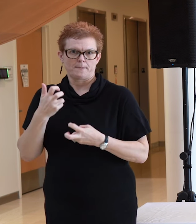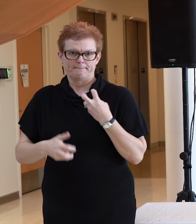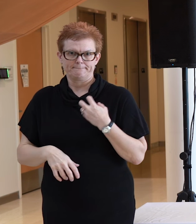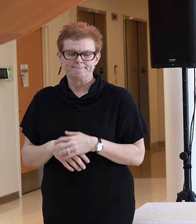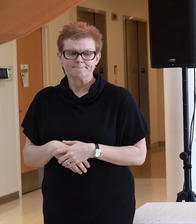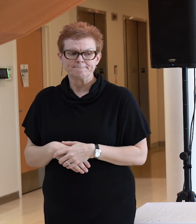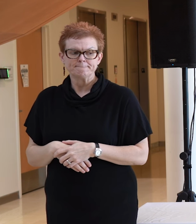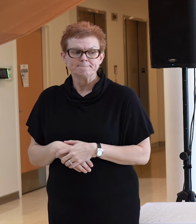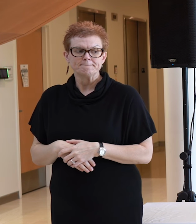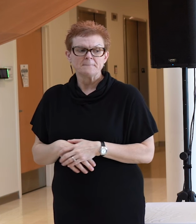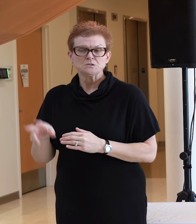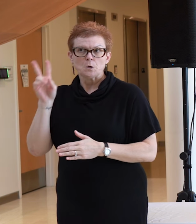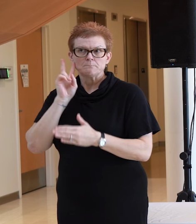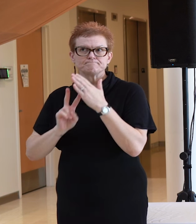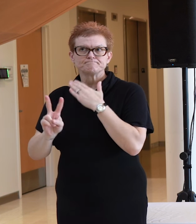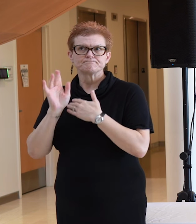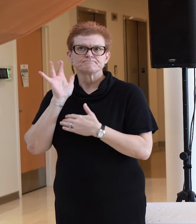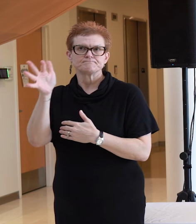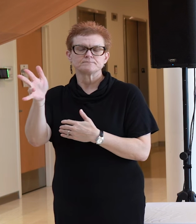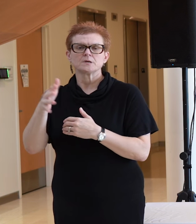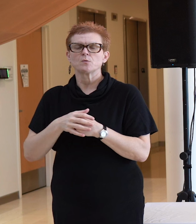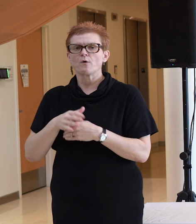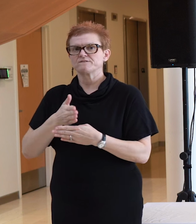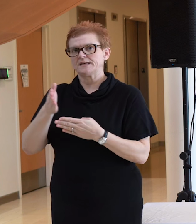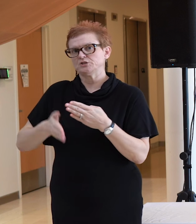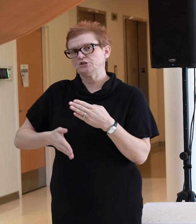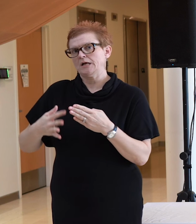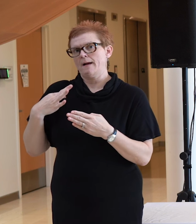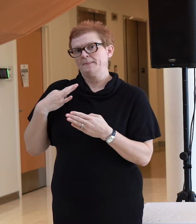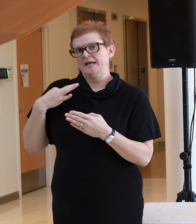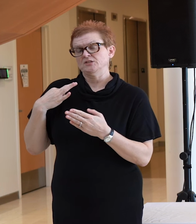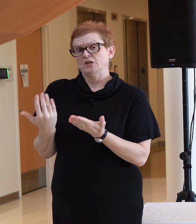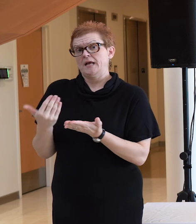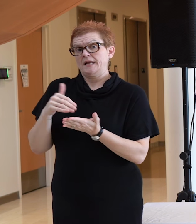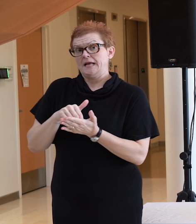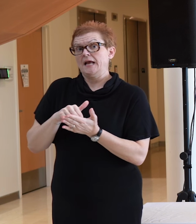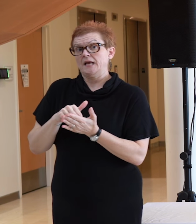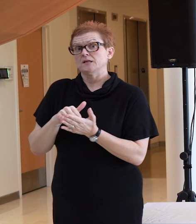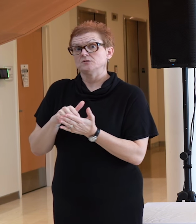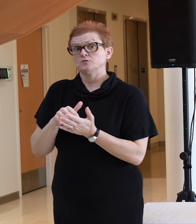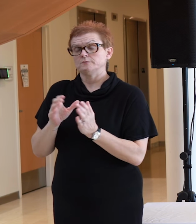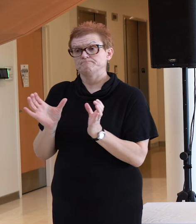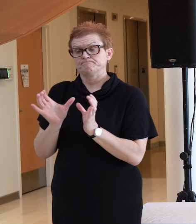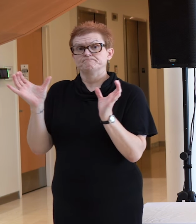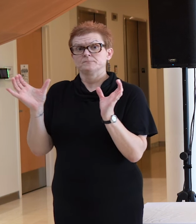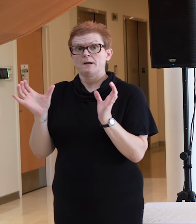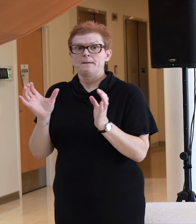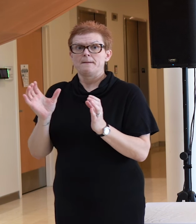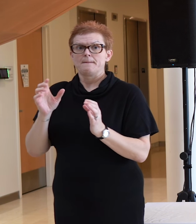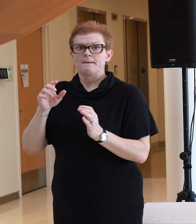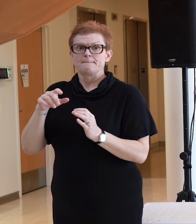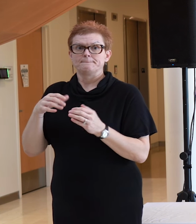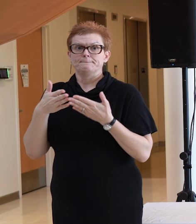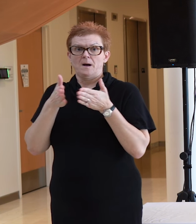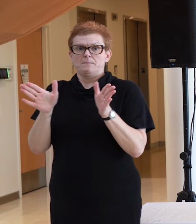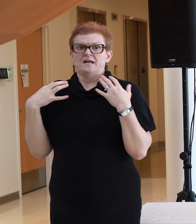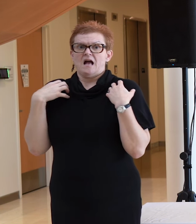So looking ahead, the Department of Public Health is finishing its application to again be accredited by the Public Health Accreditation